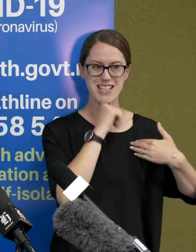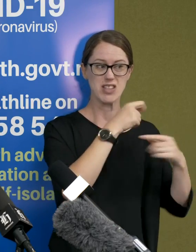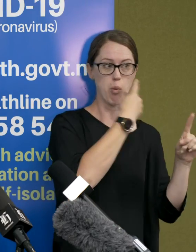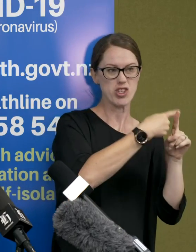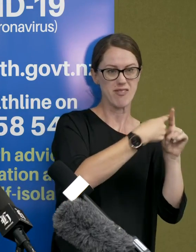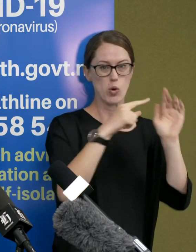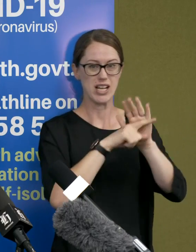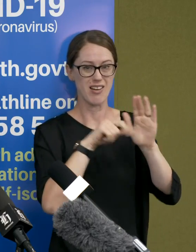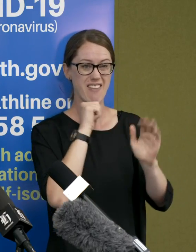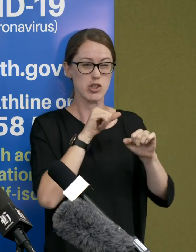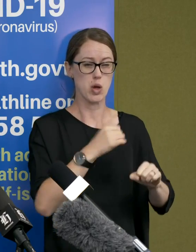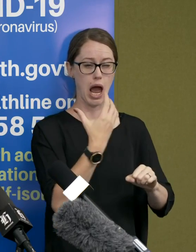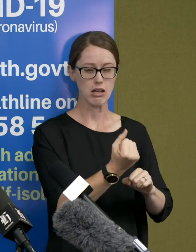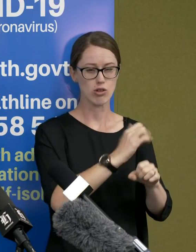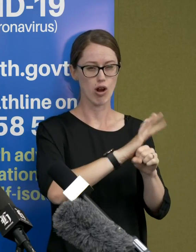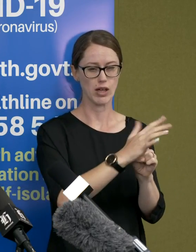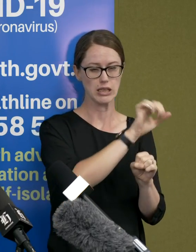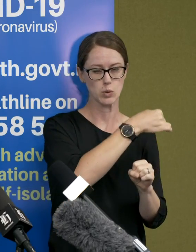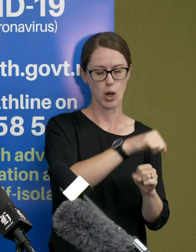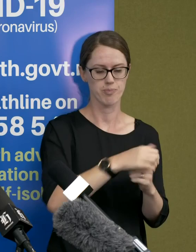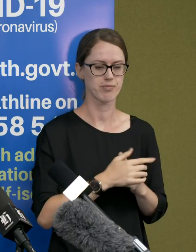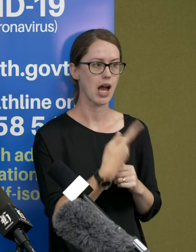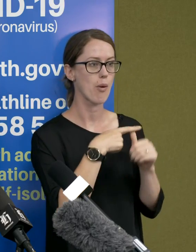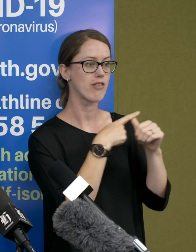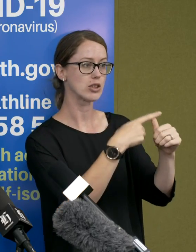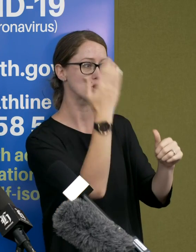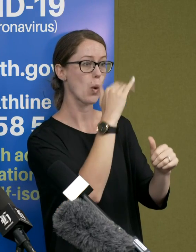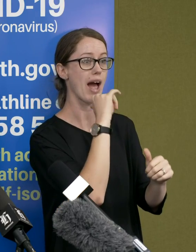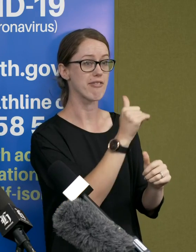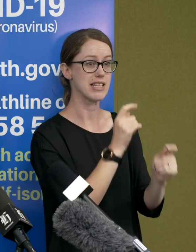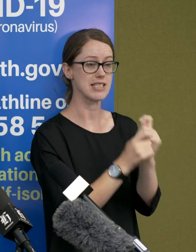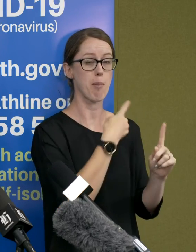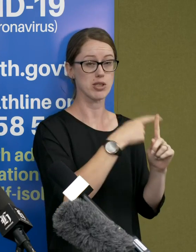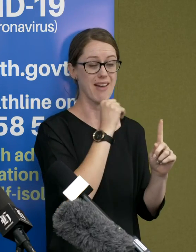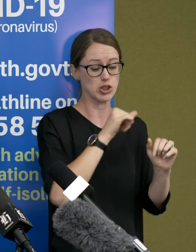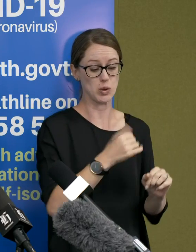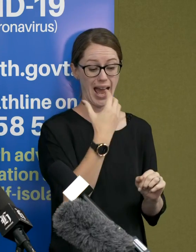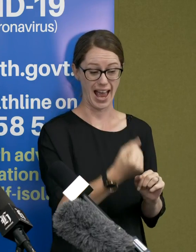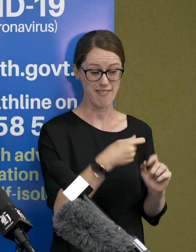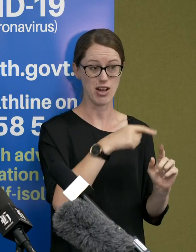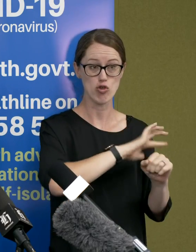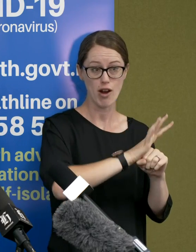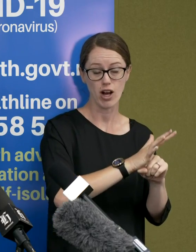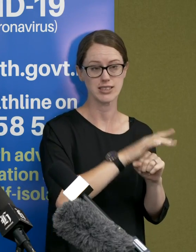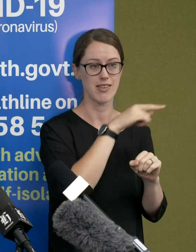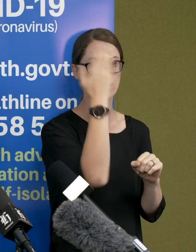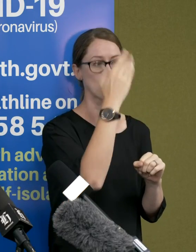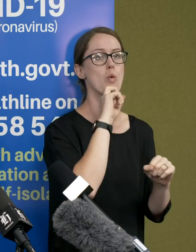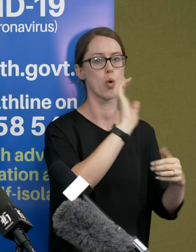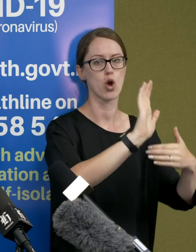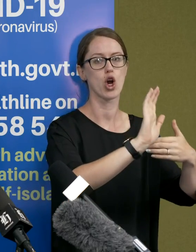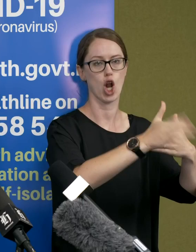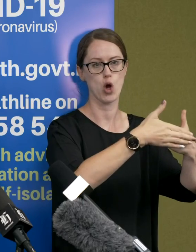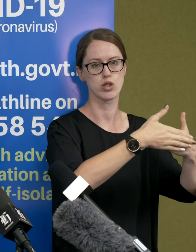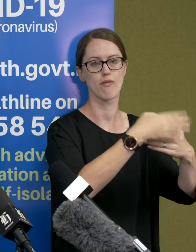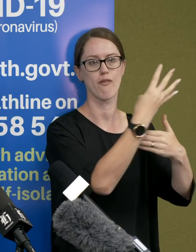outcome. Our advice to the school is that if the test result is positive, the school is closed for